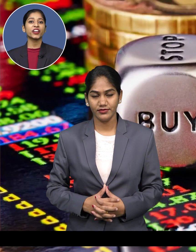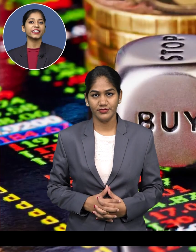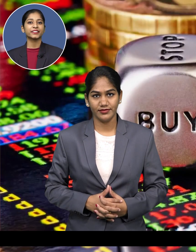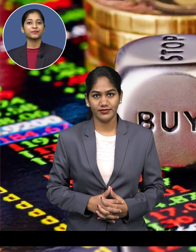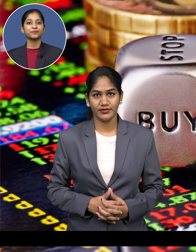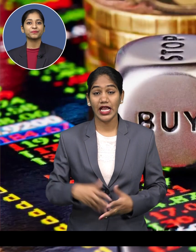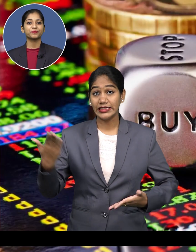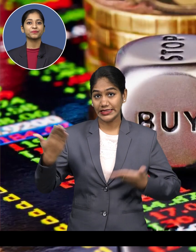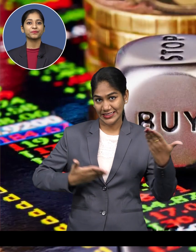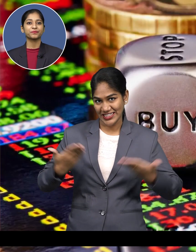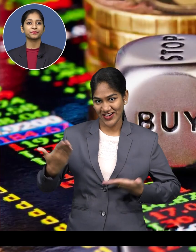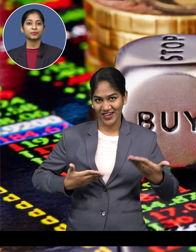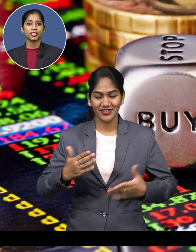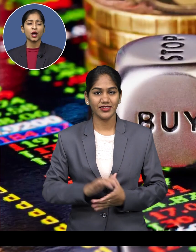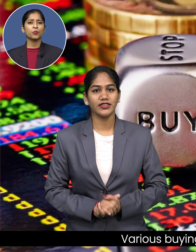Trade.